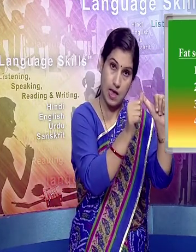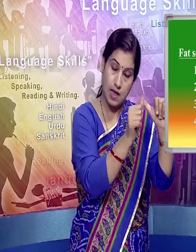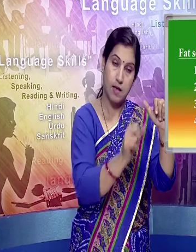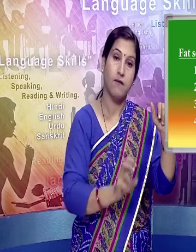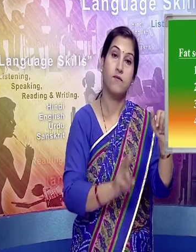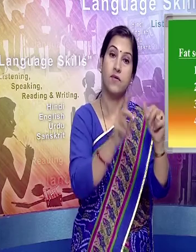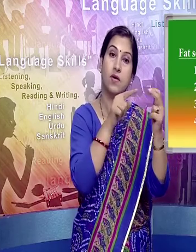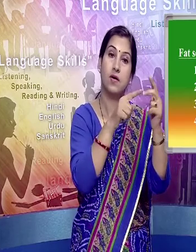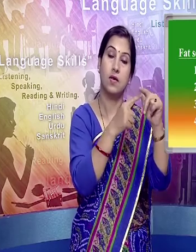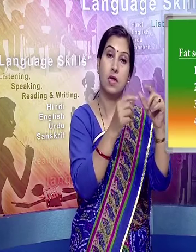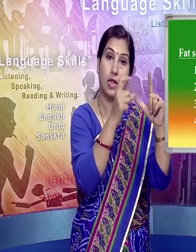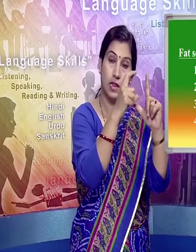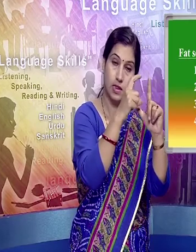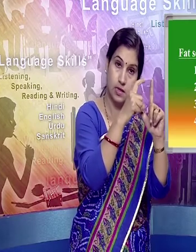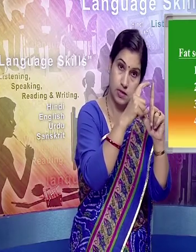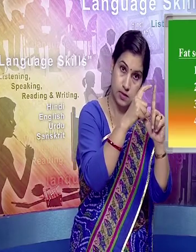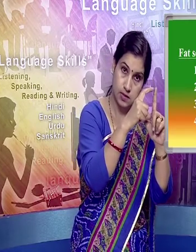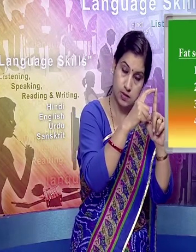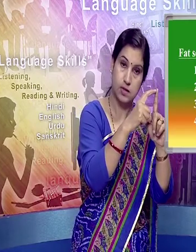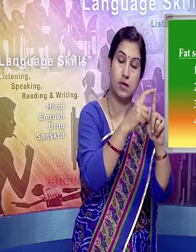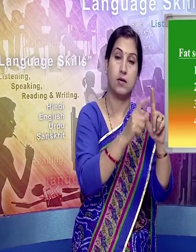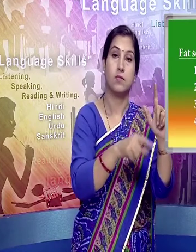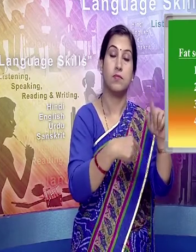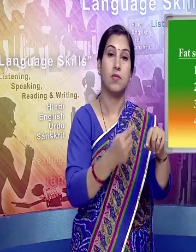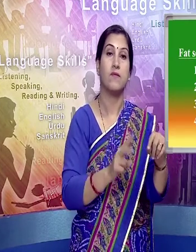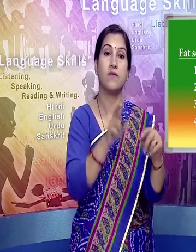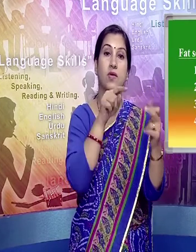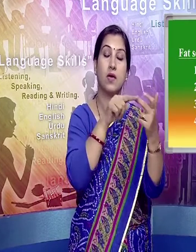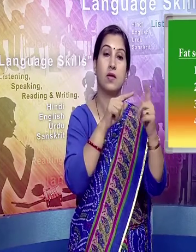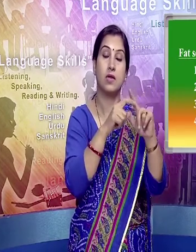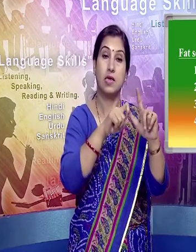D, vitamin E, and vitamin K.